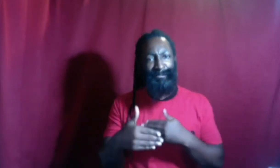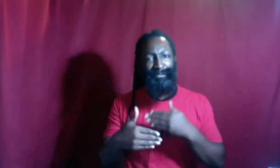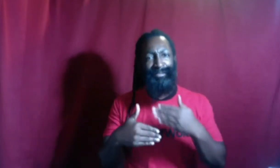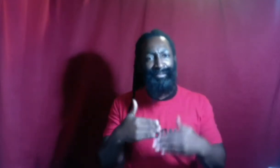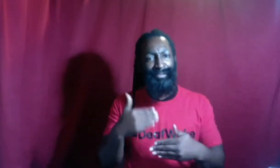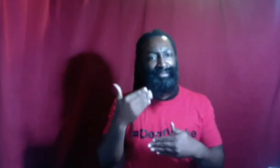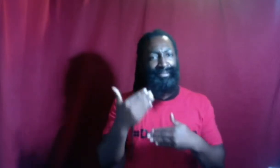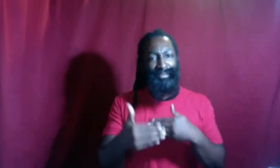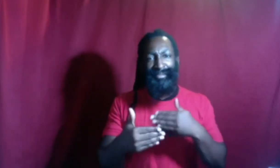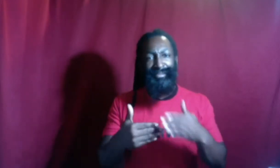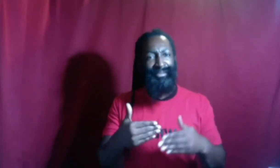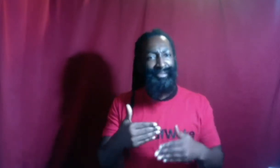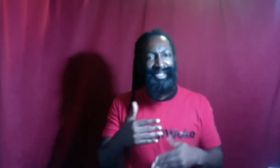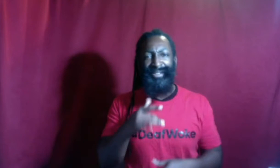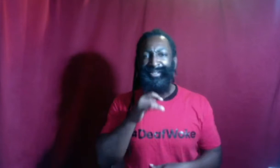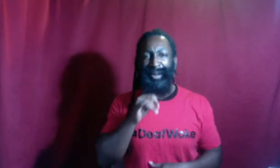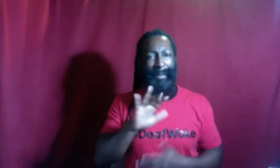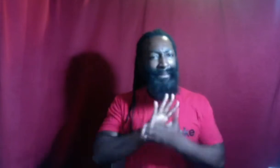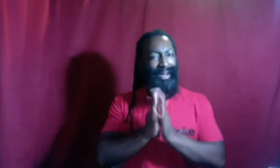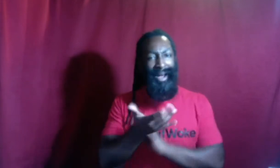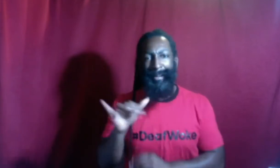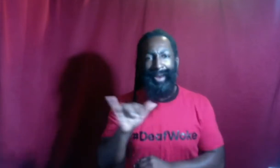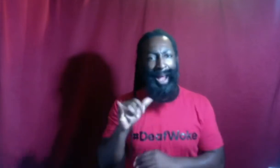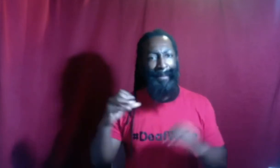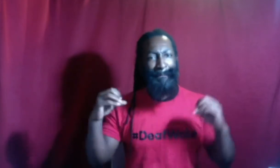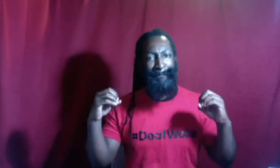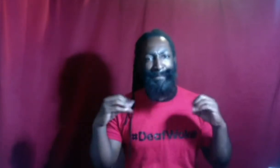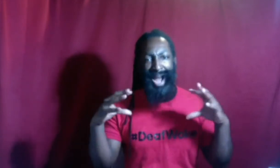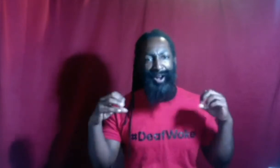We need to learn how to be patient. Slow down.